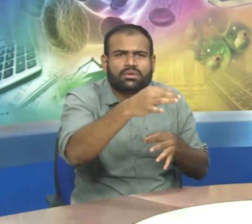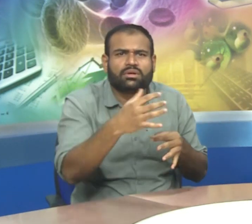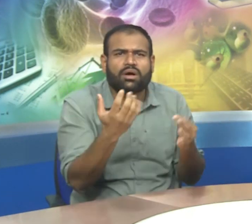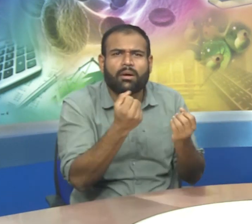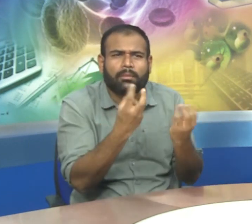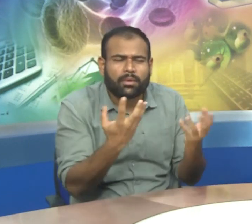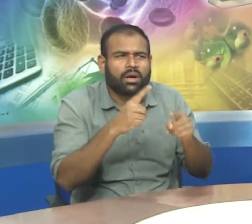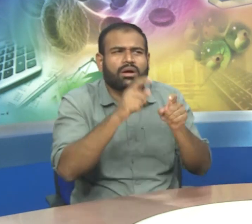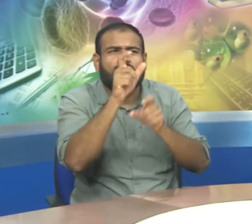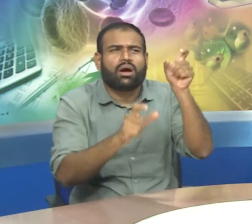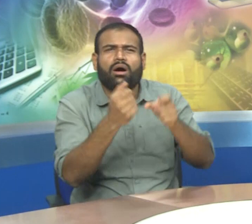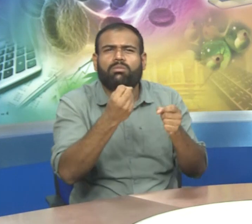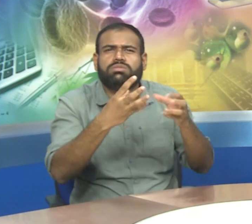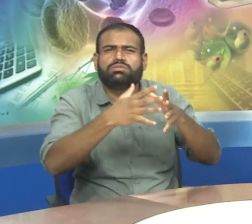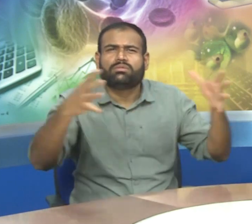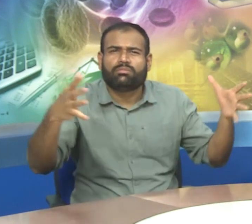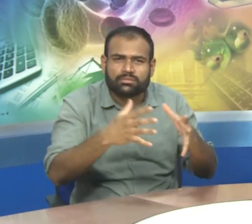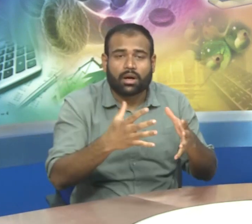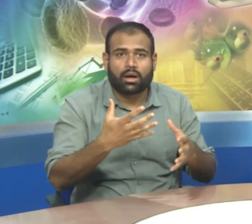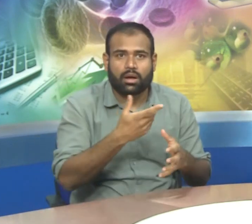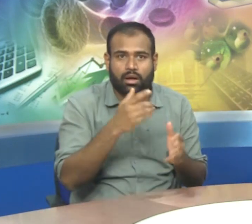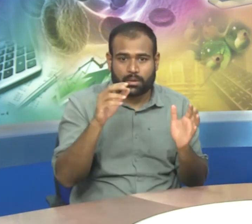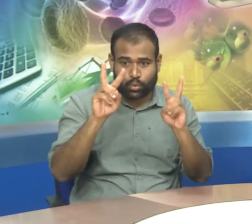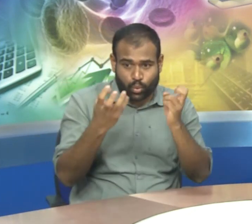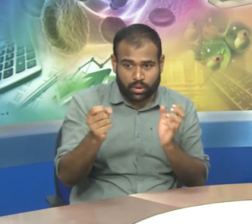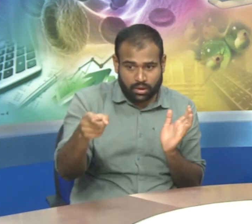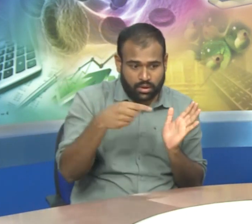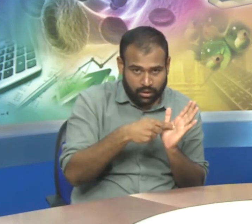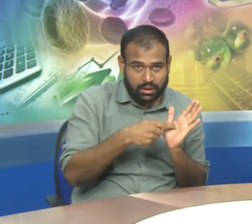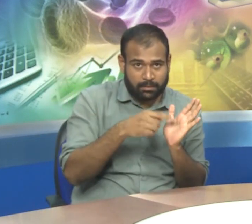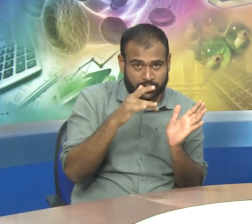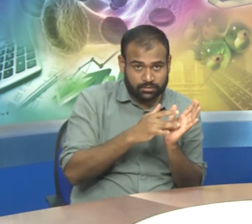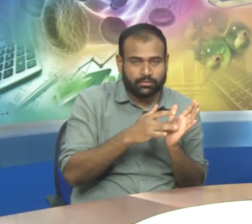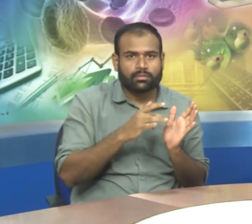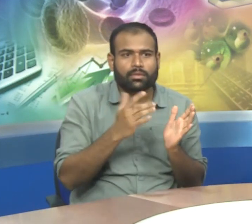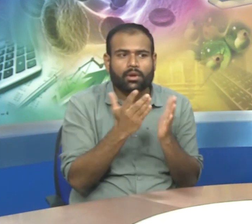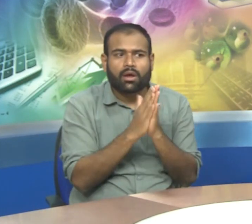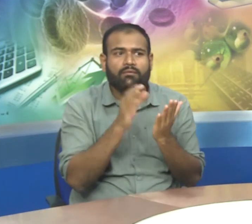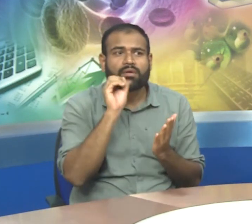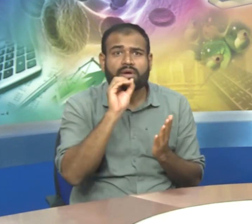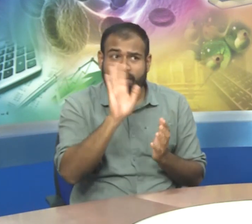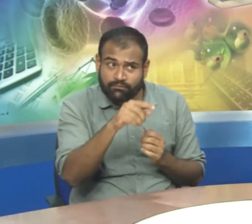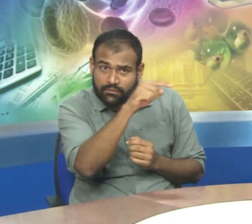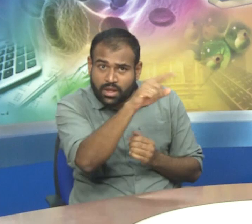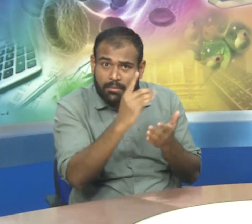if the question is, what is the area and population of Zambia? This is the type of question.